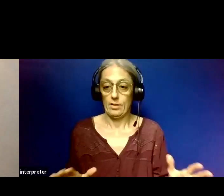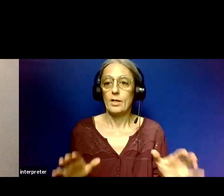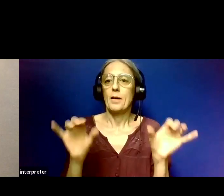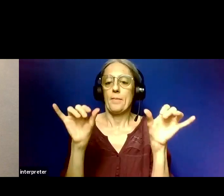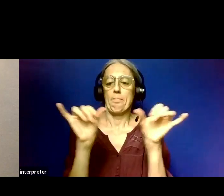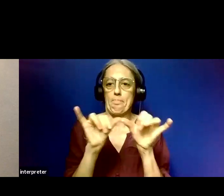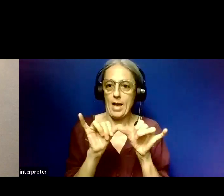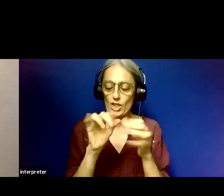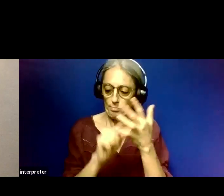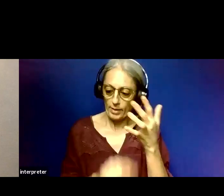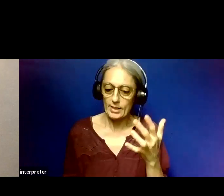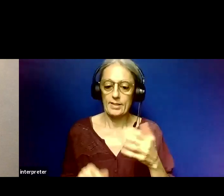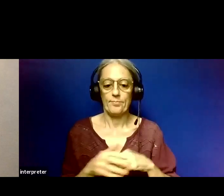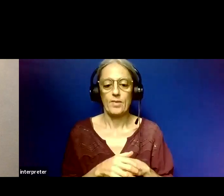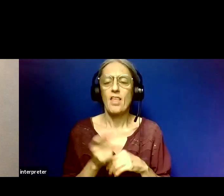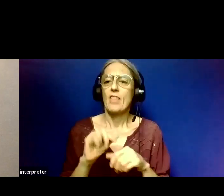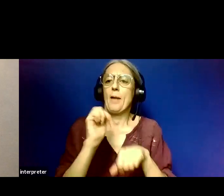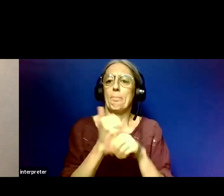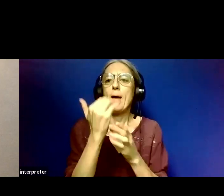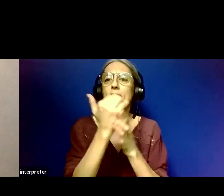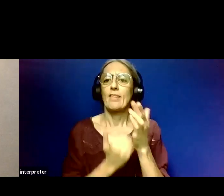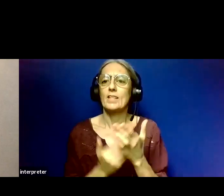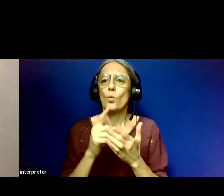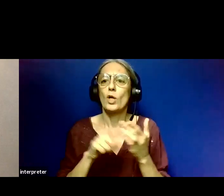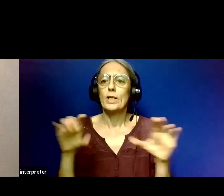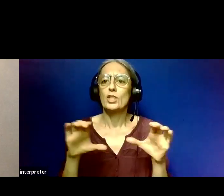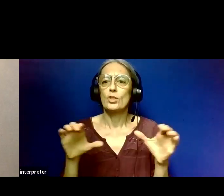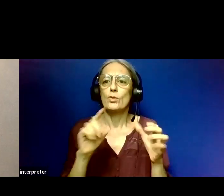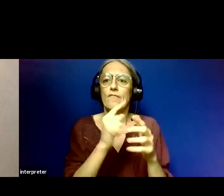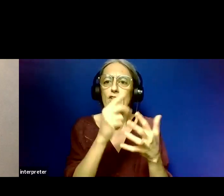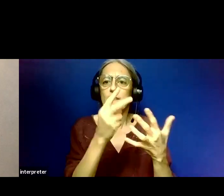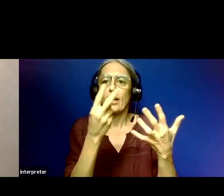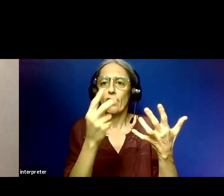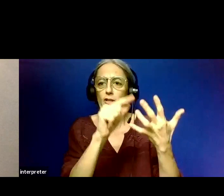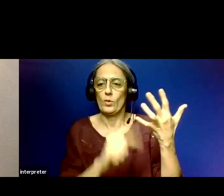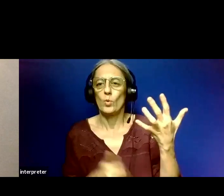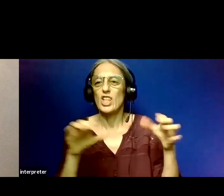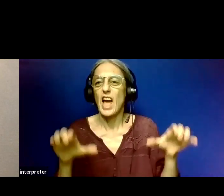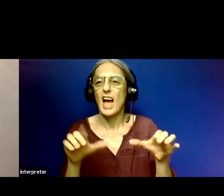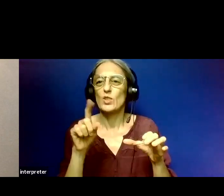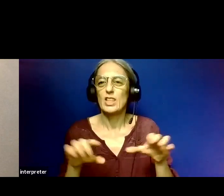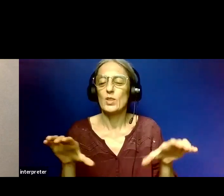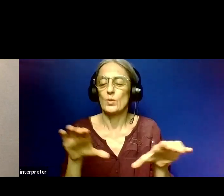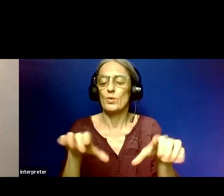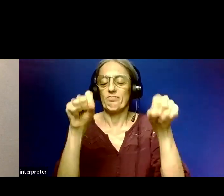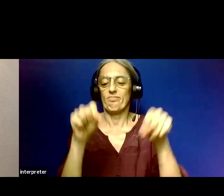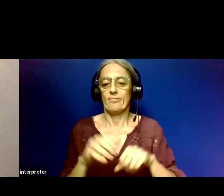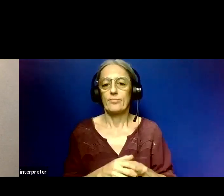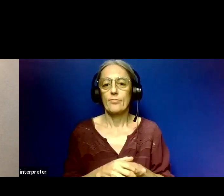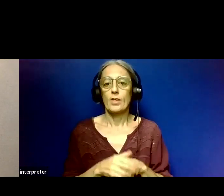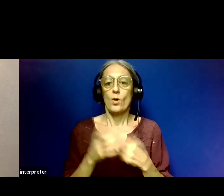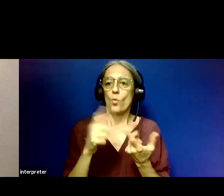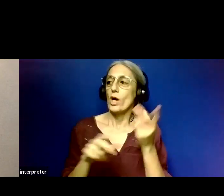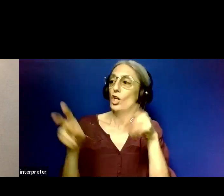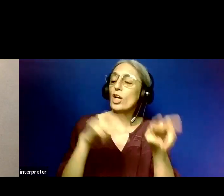action items that need to be addressed. And as you're making your way around, take the measurements, note anything that doesn't